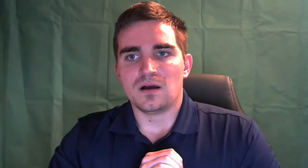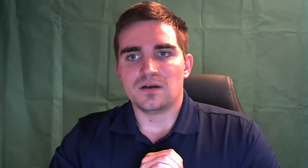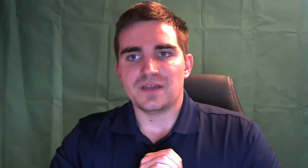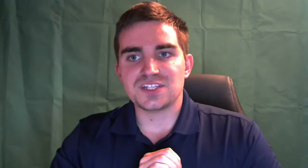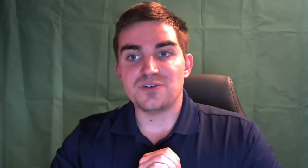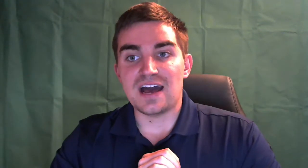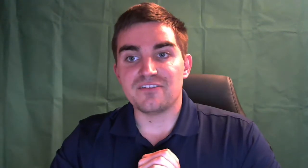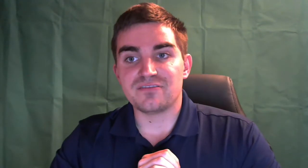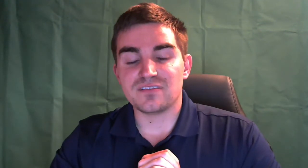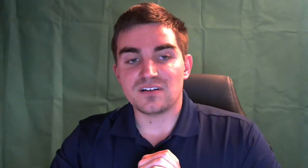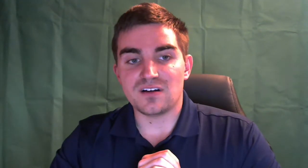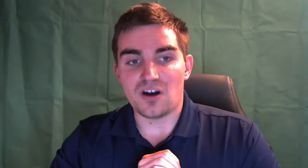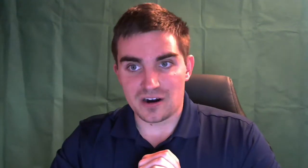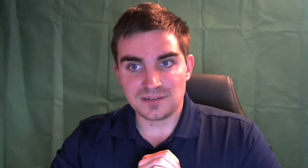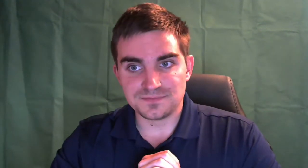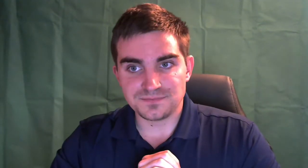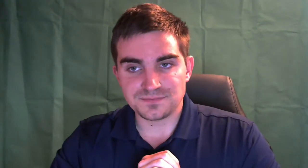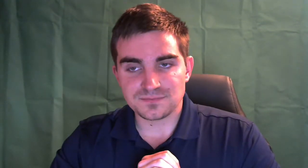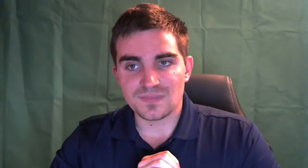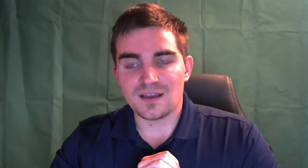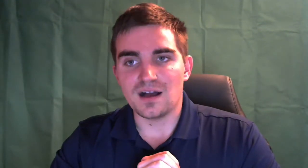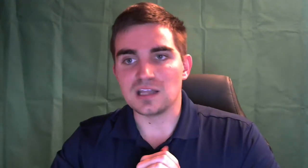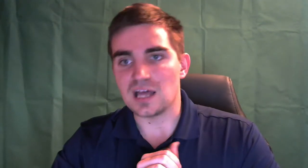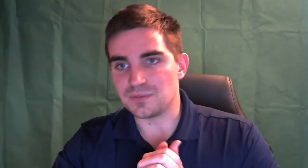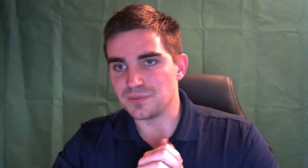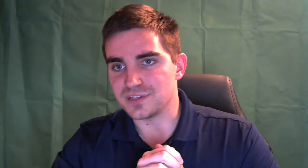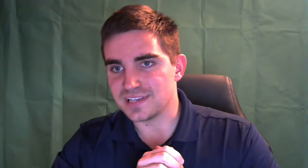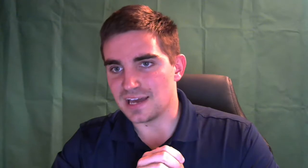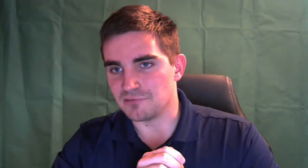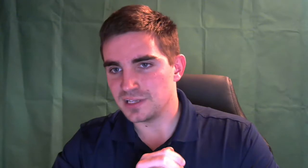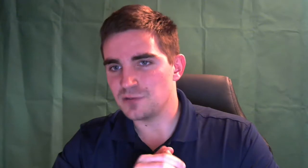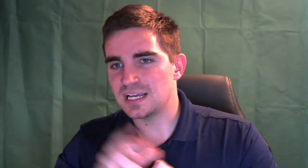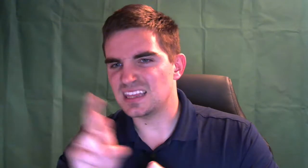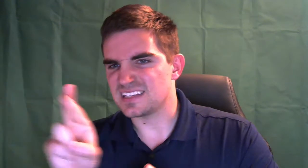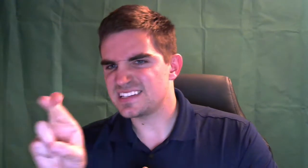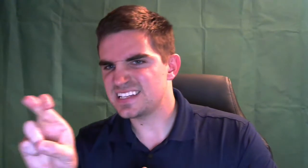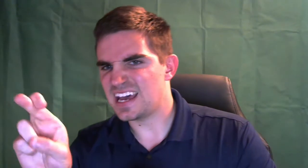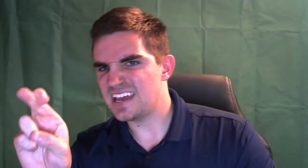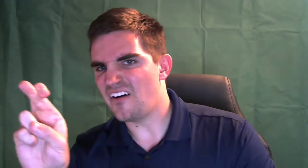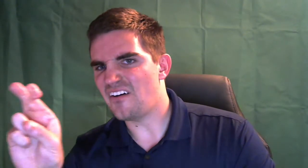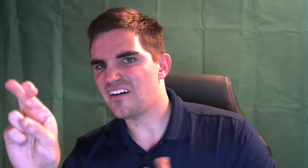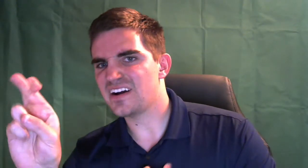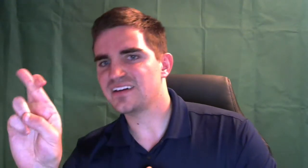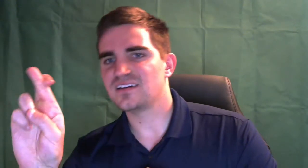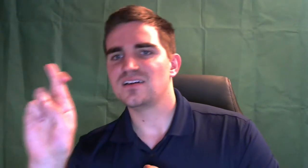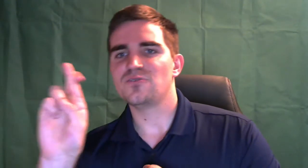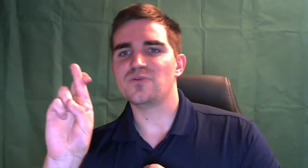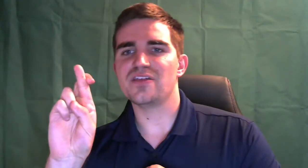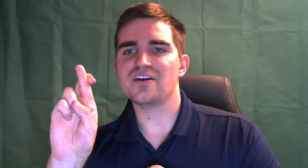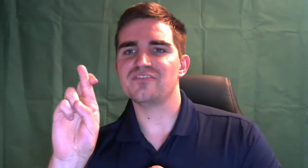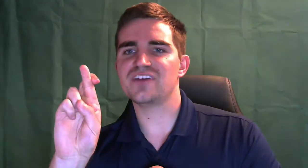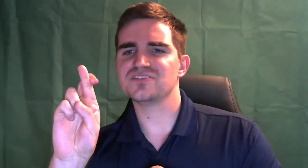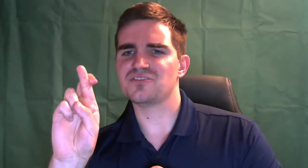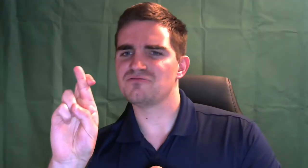Next you have R. A lot of people, once again, really want to get this tight R where their fingers are